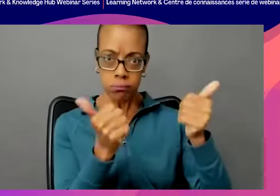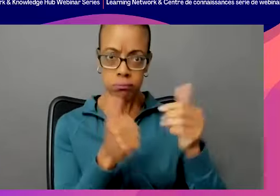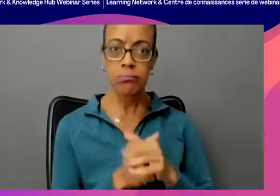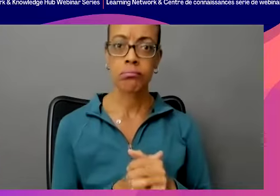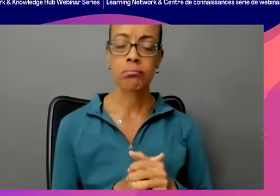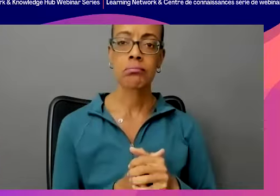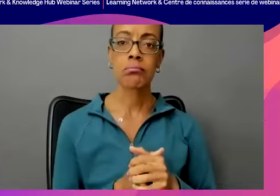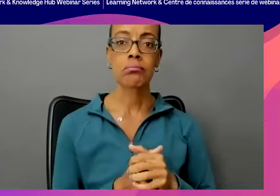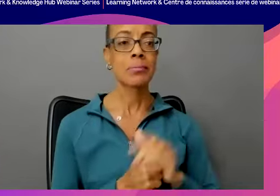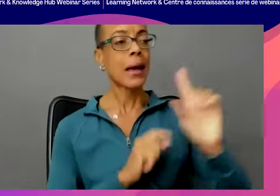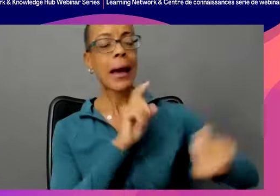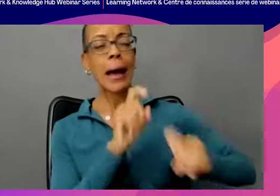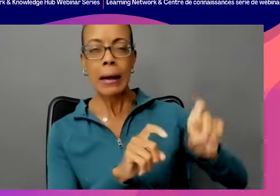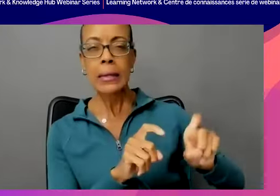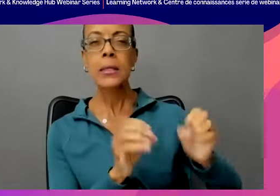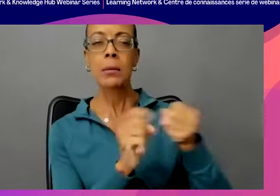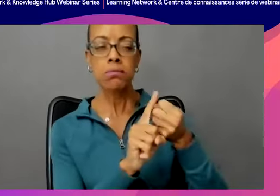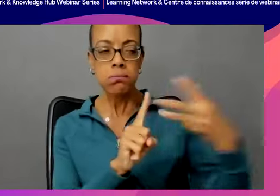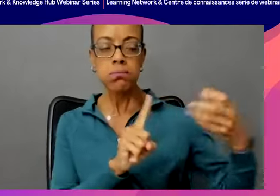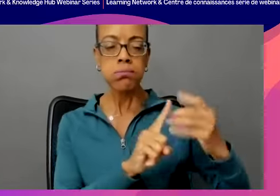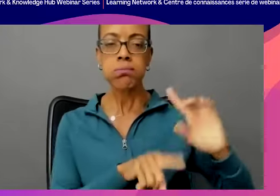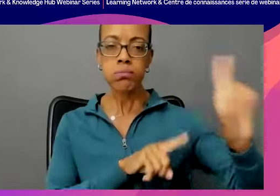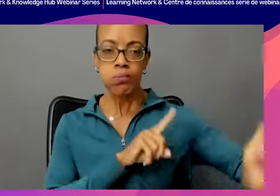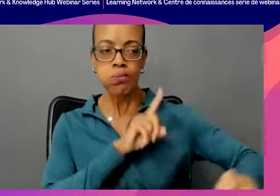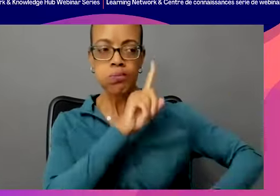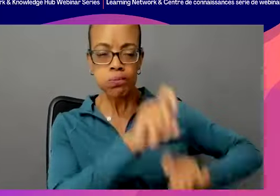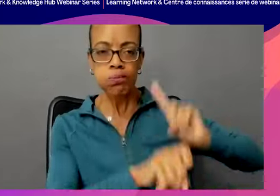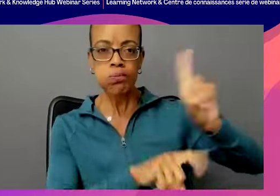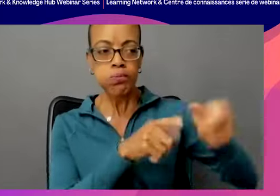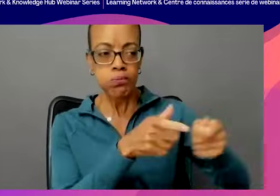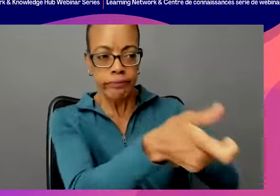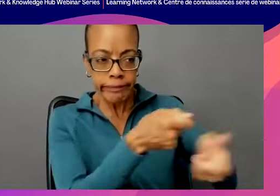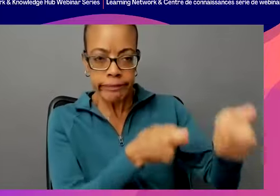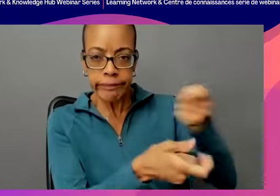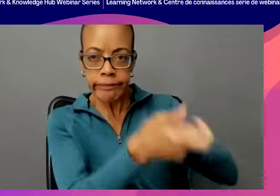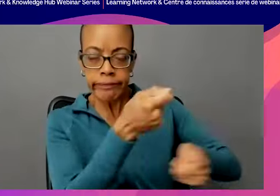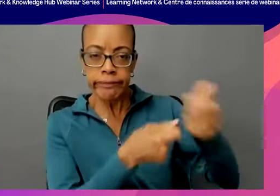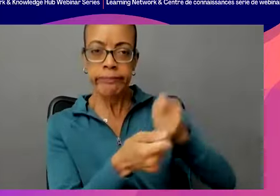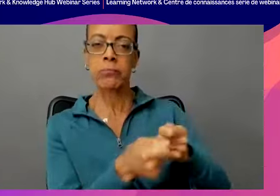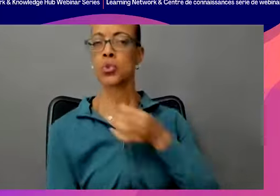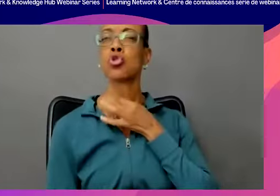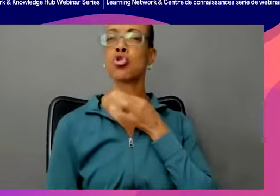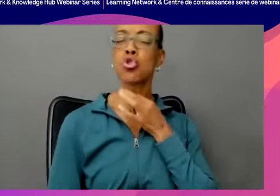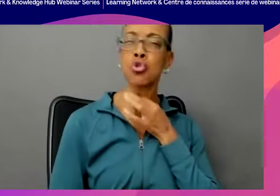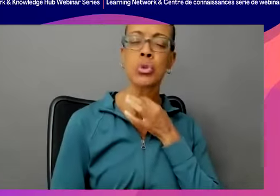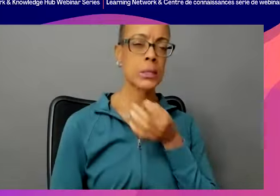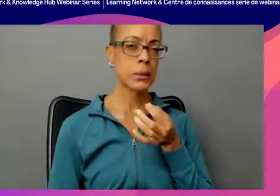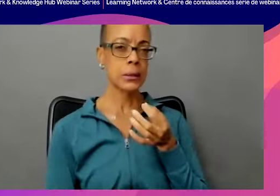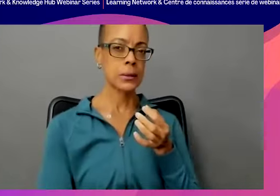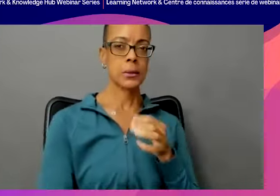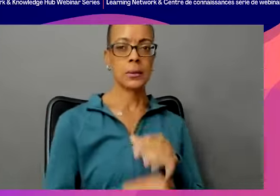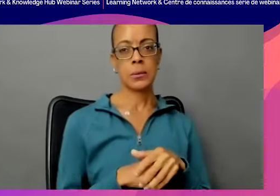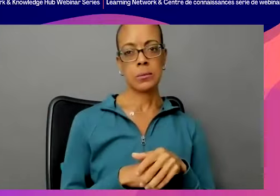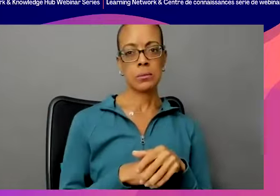Ask probing questions and curious questions. Who are